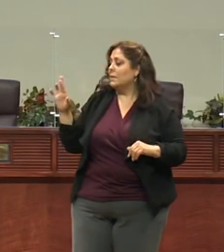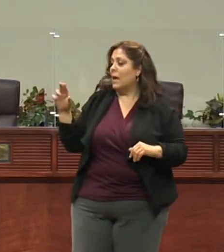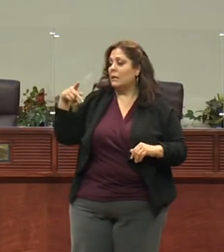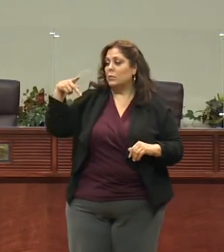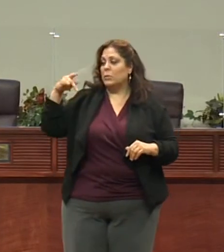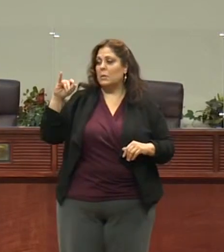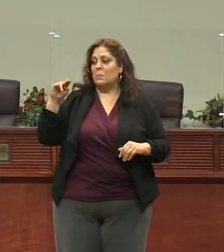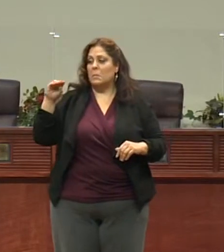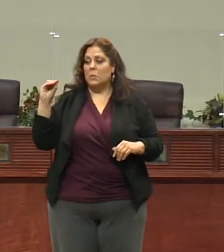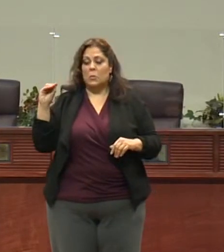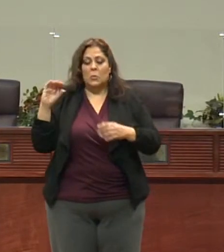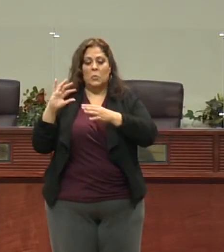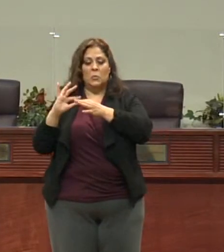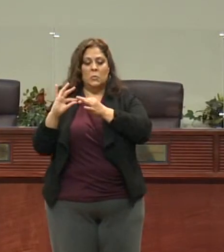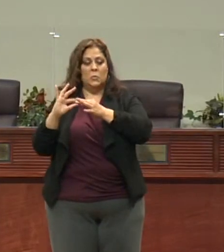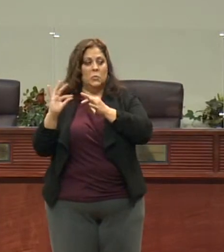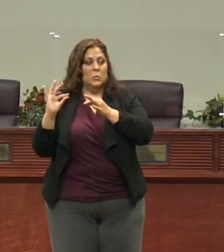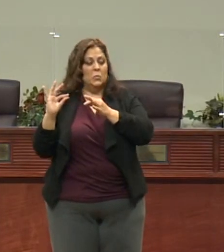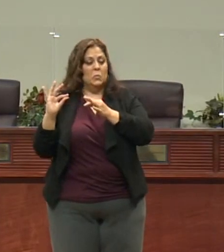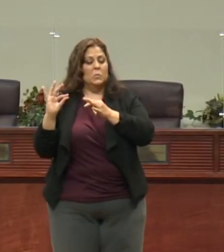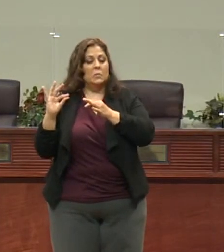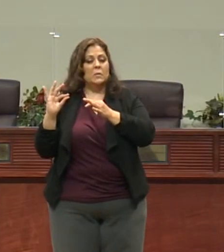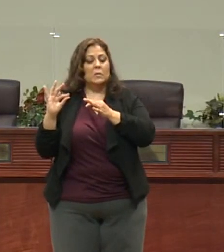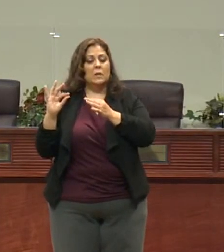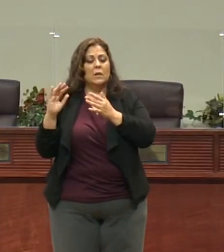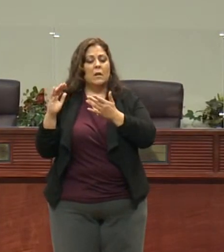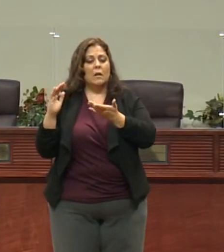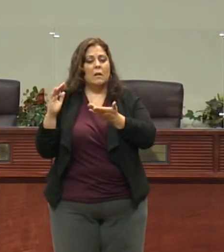said that the number of people who